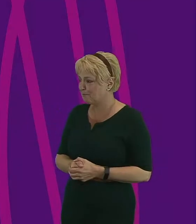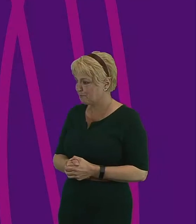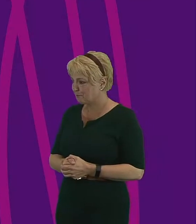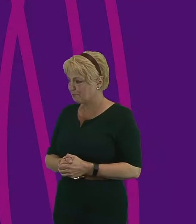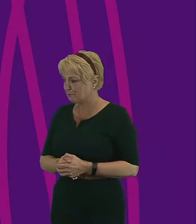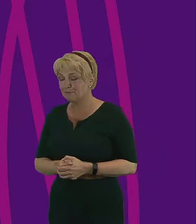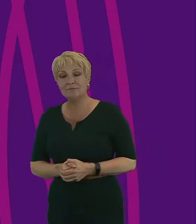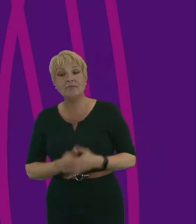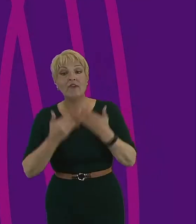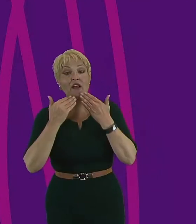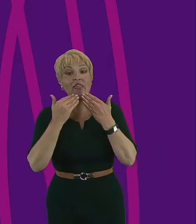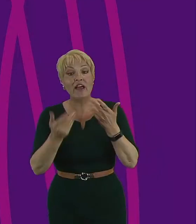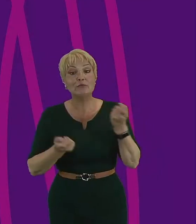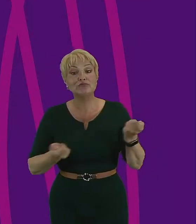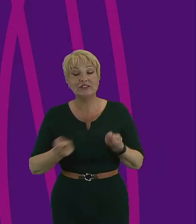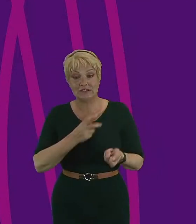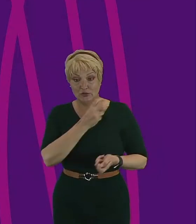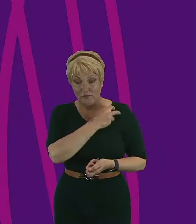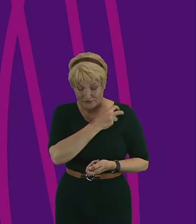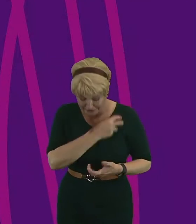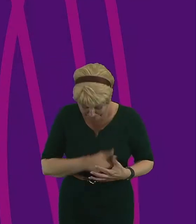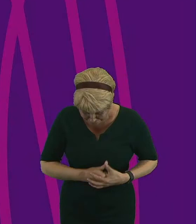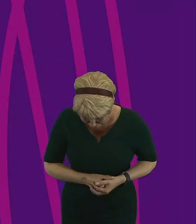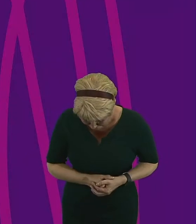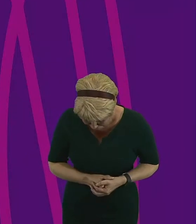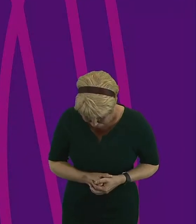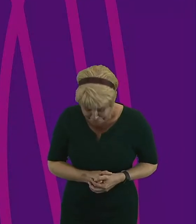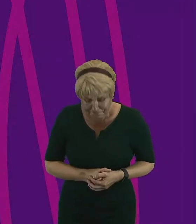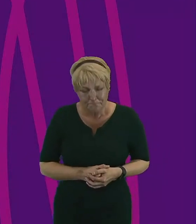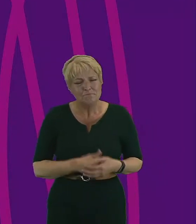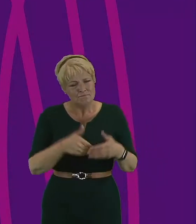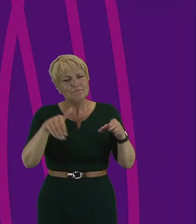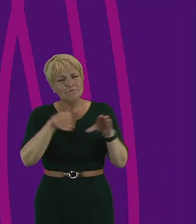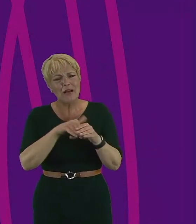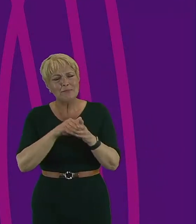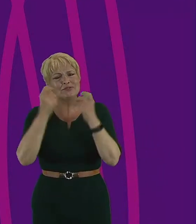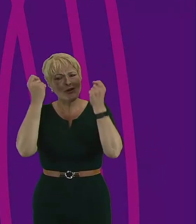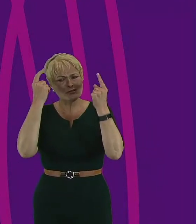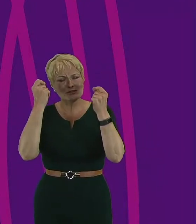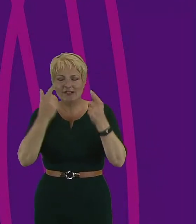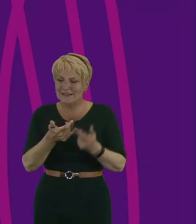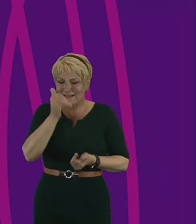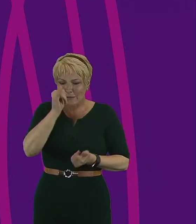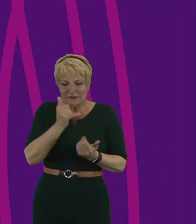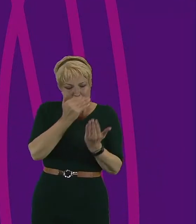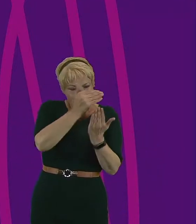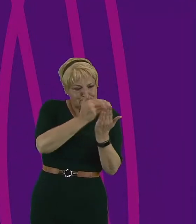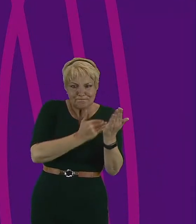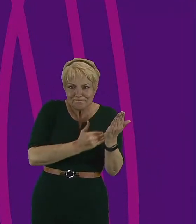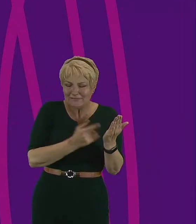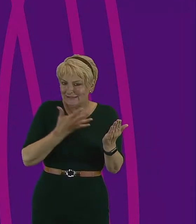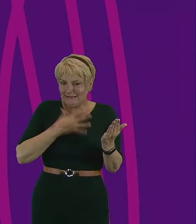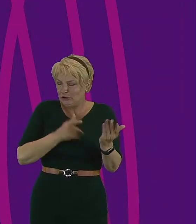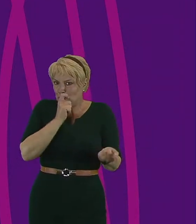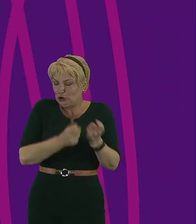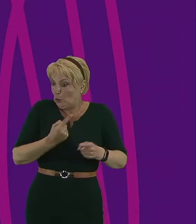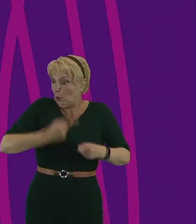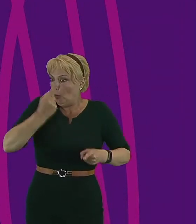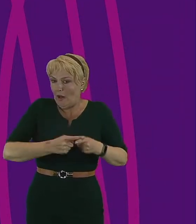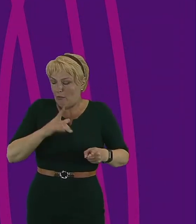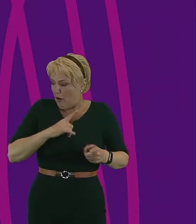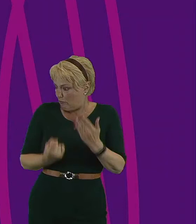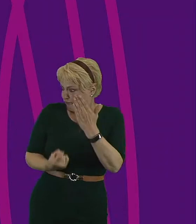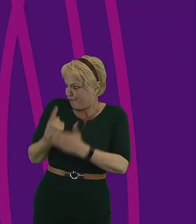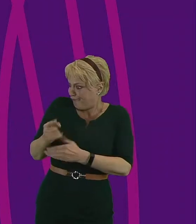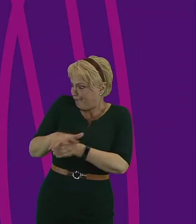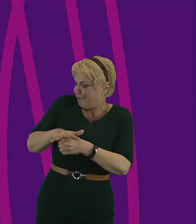Thank you, Presiding Officer. Members understand that often changes need to be made at short notice in order to respond to a rapidly changing situation.